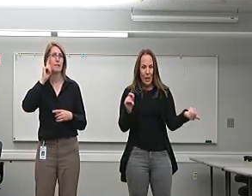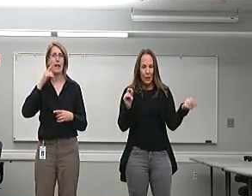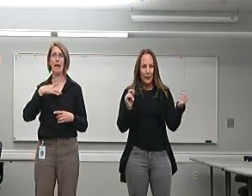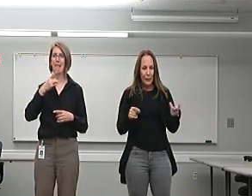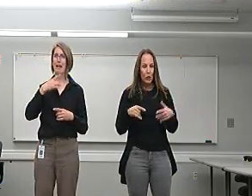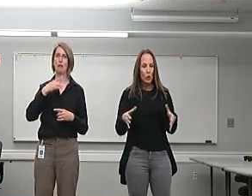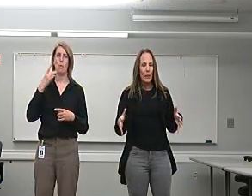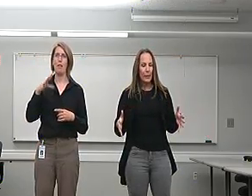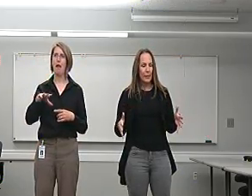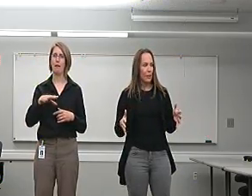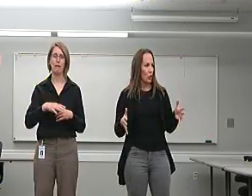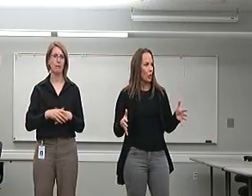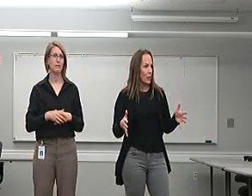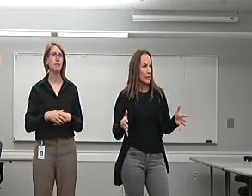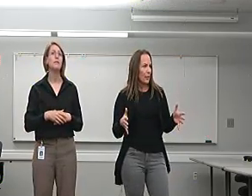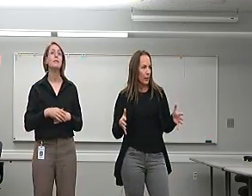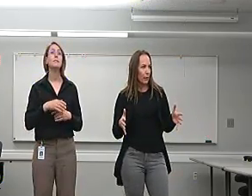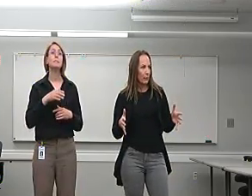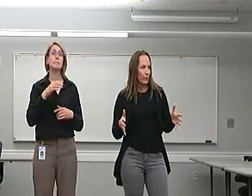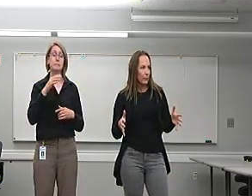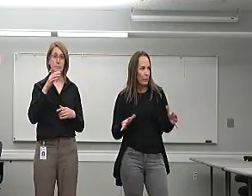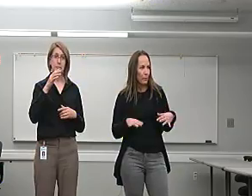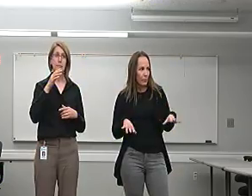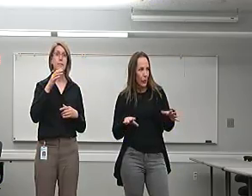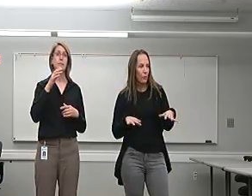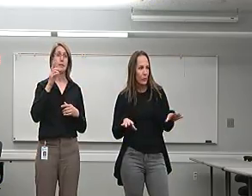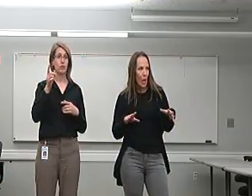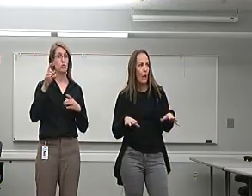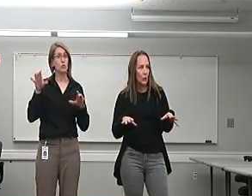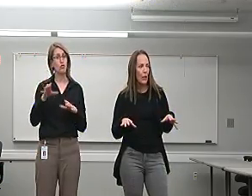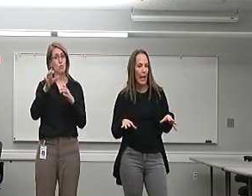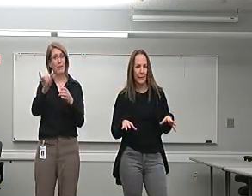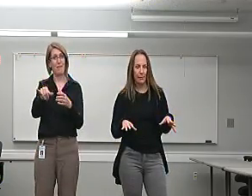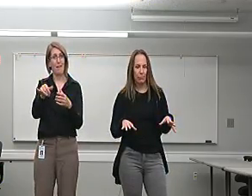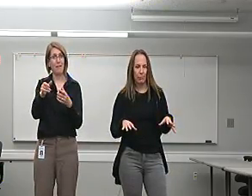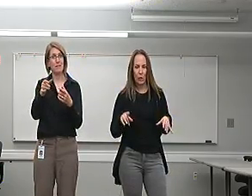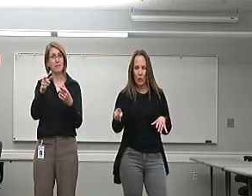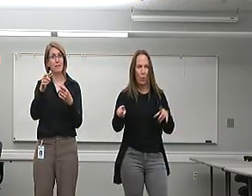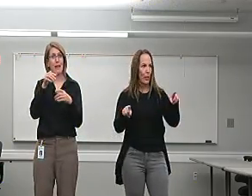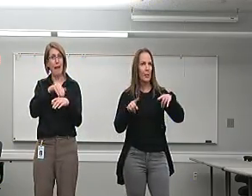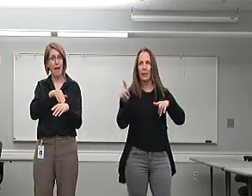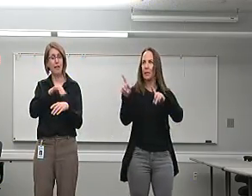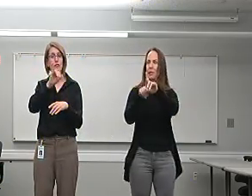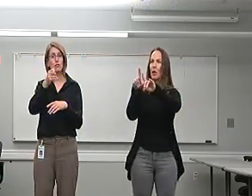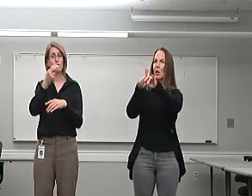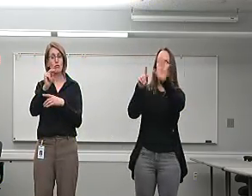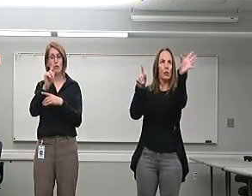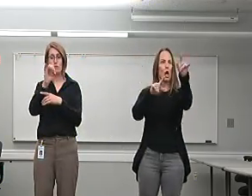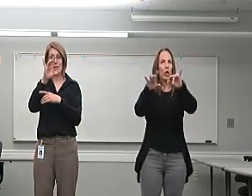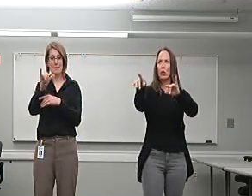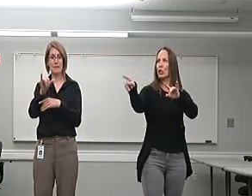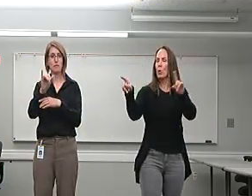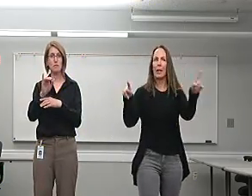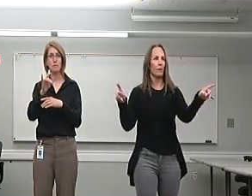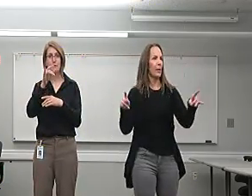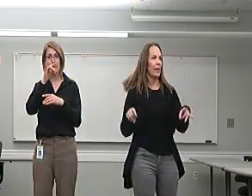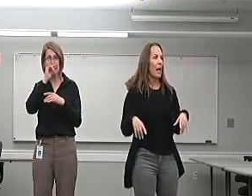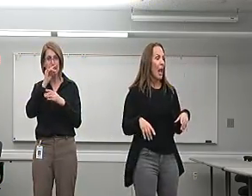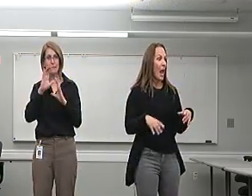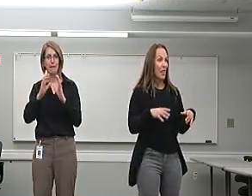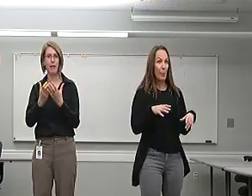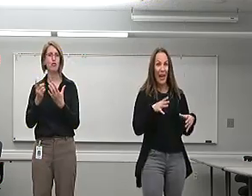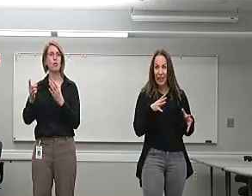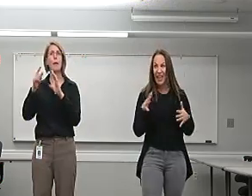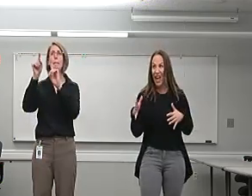this at the John Tracy Clinic toddler class. And she's pointing things and talking about stars and showing everybody. And the